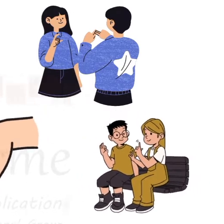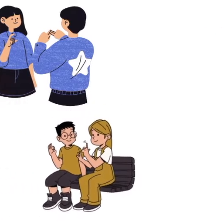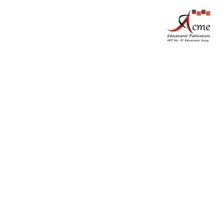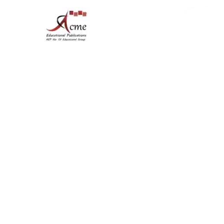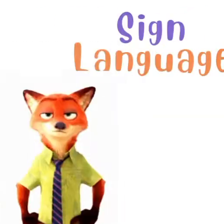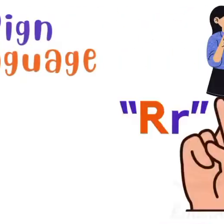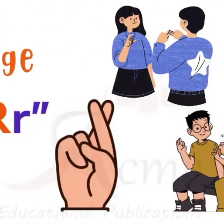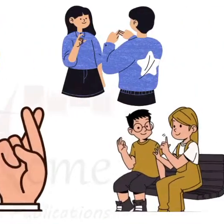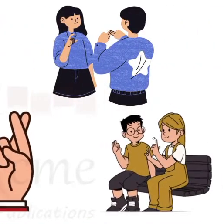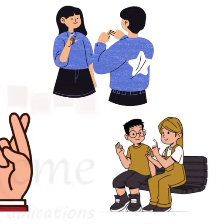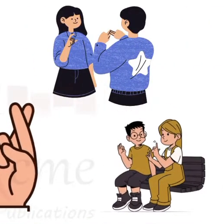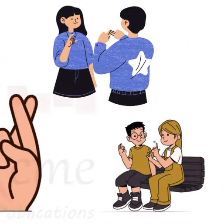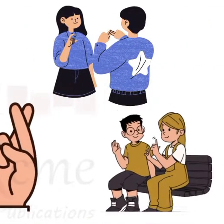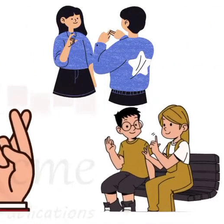Sign language letter R.